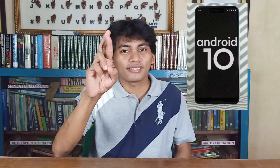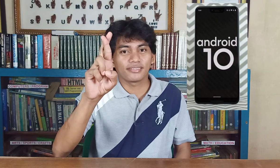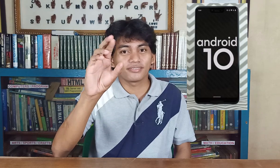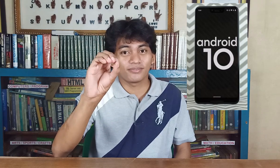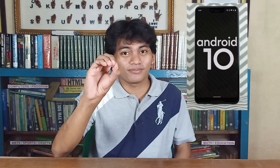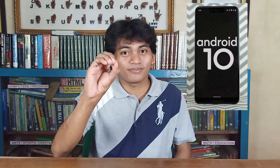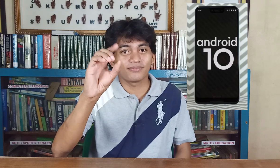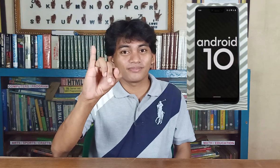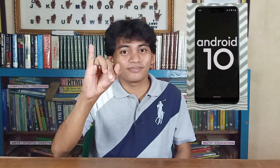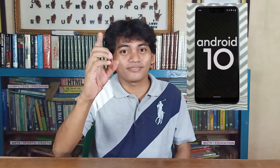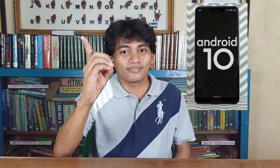10